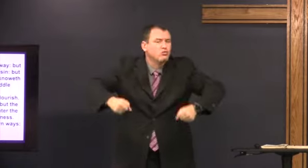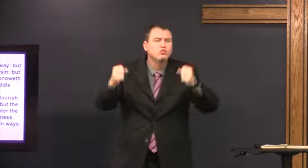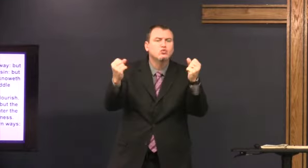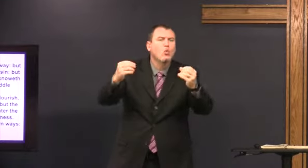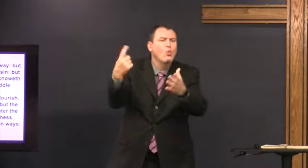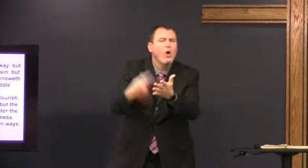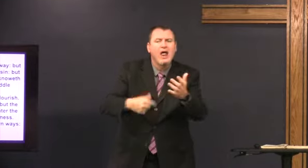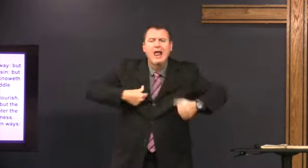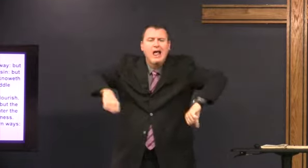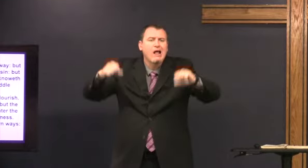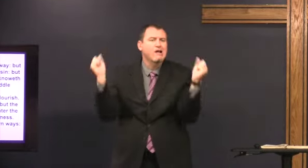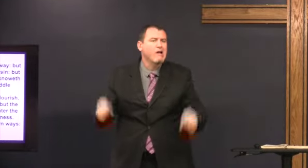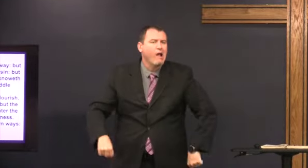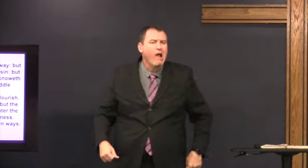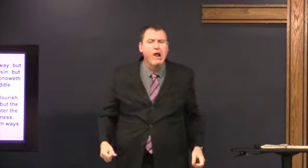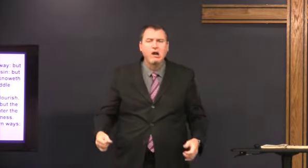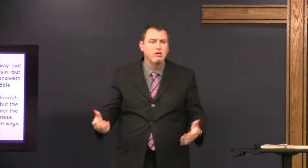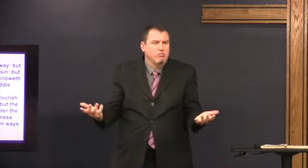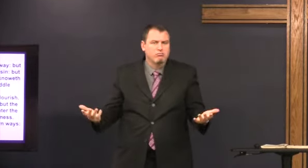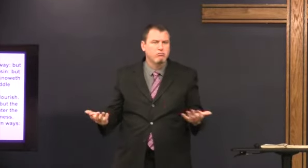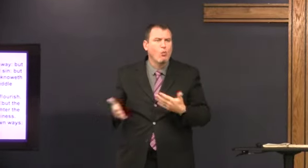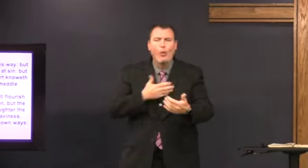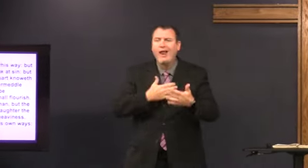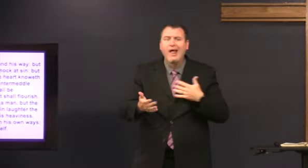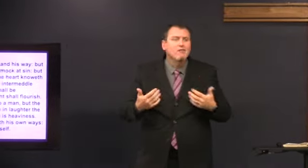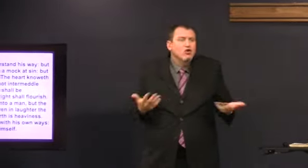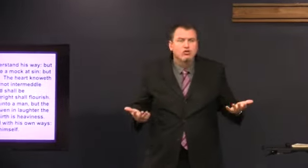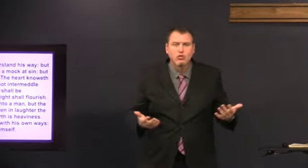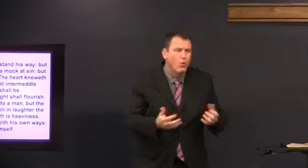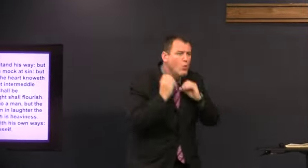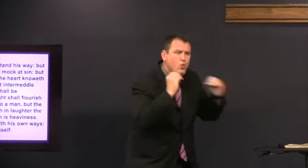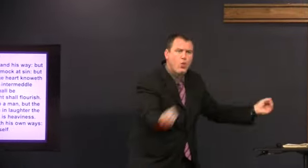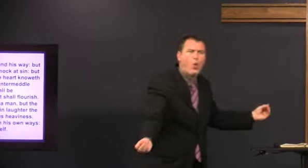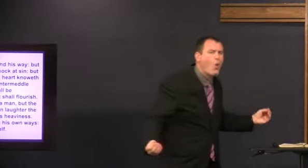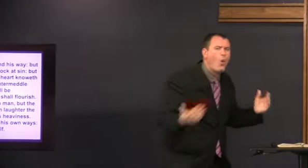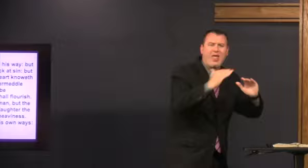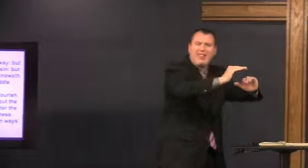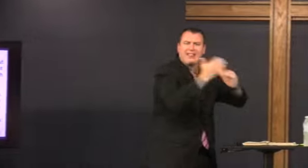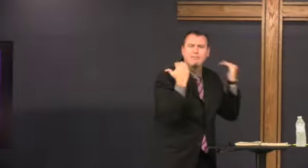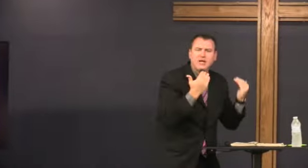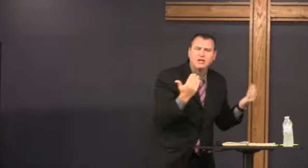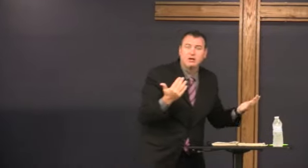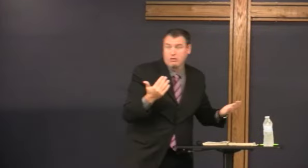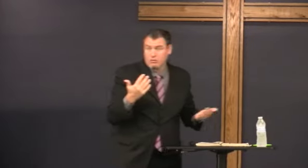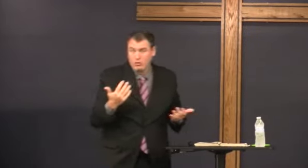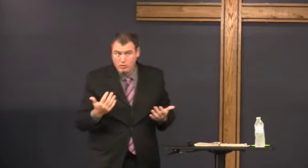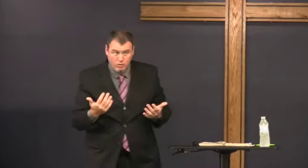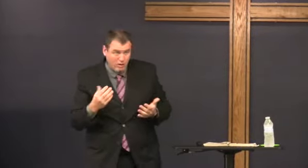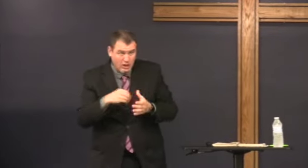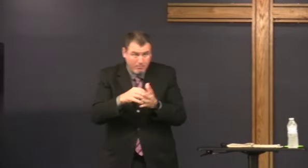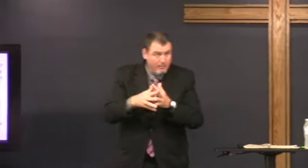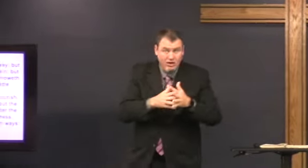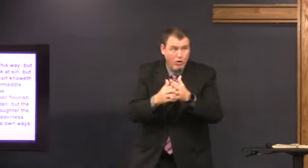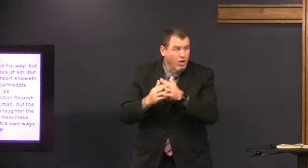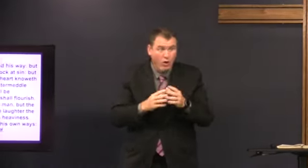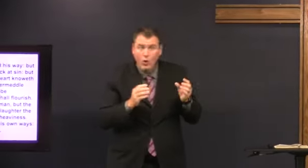I want, I can do. I can do whatever I want, and there's no limit.